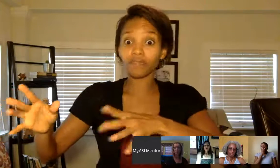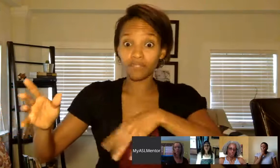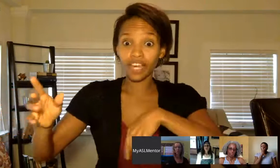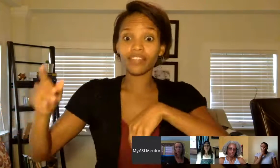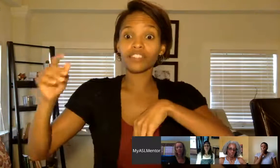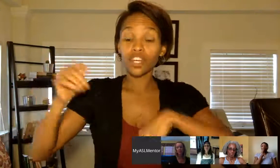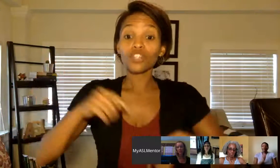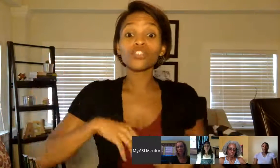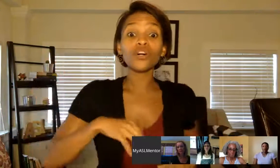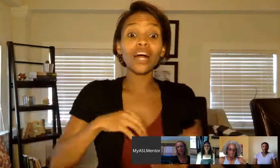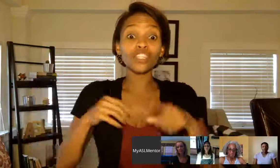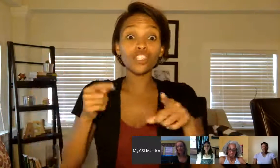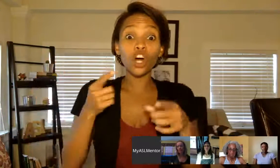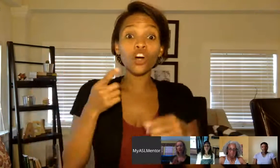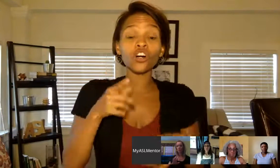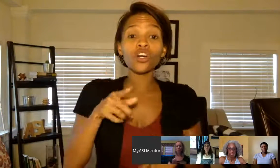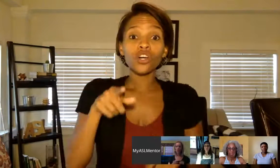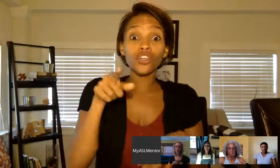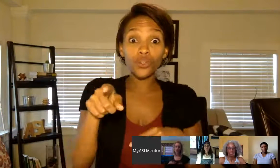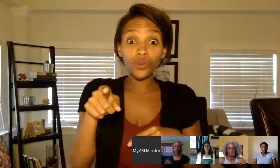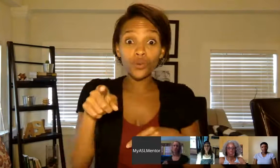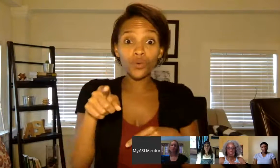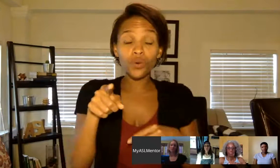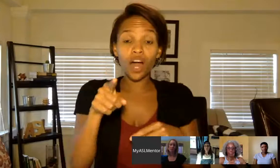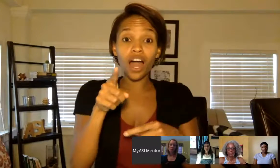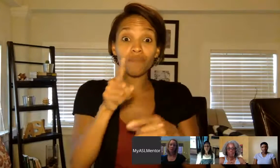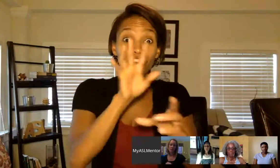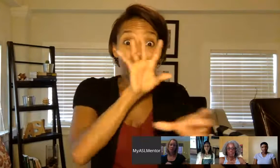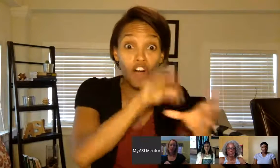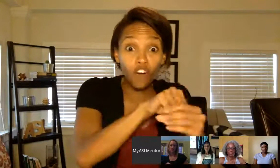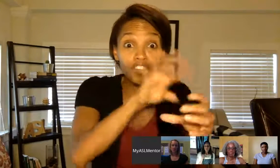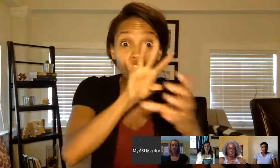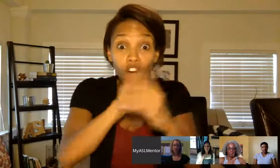part. Yes. So I saw you